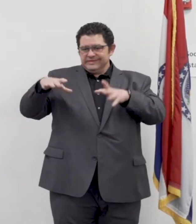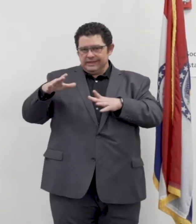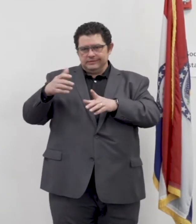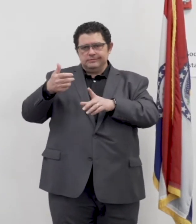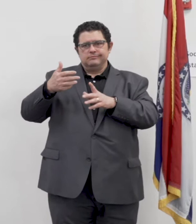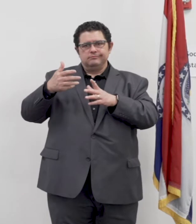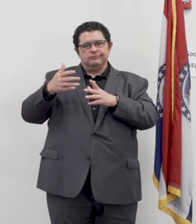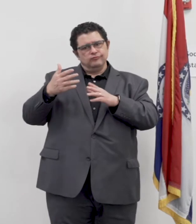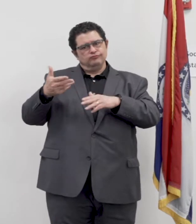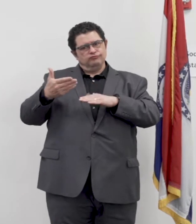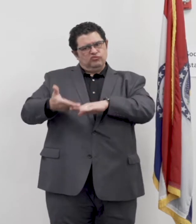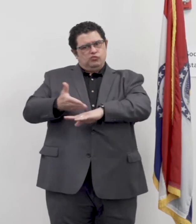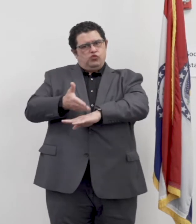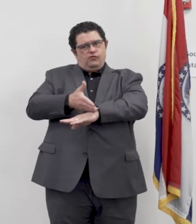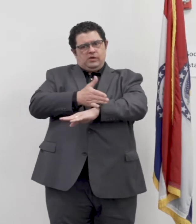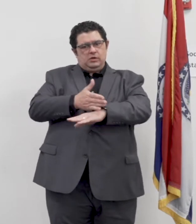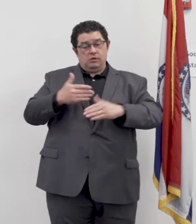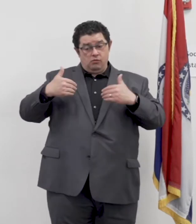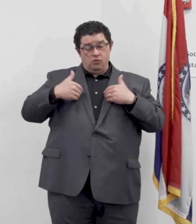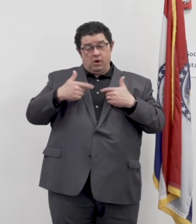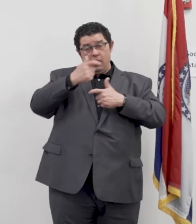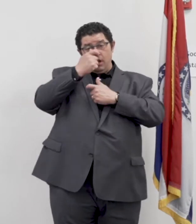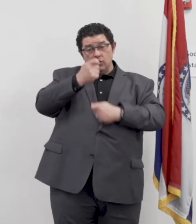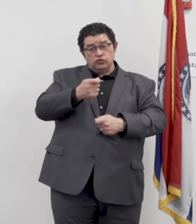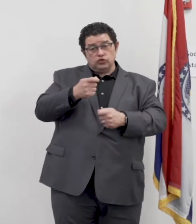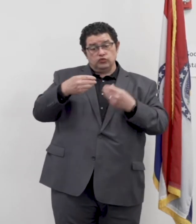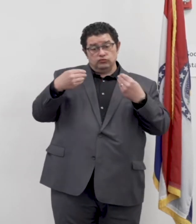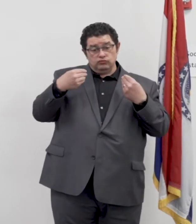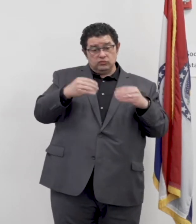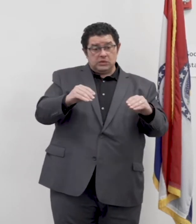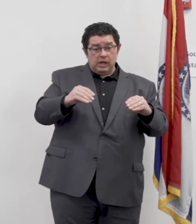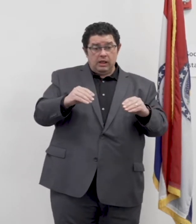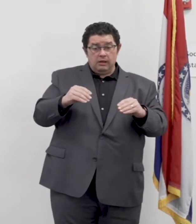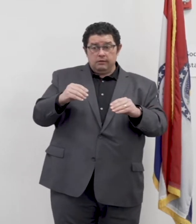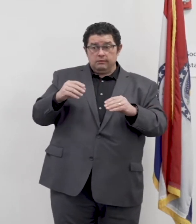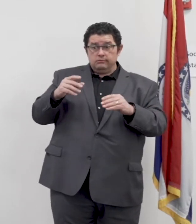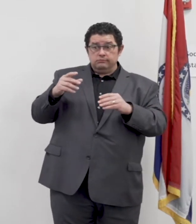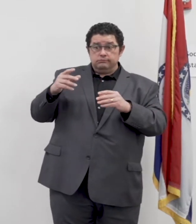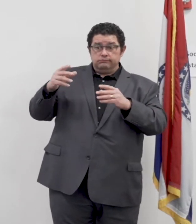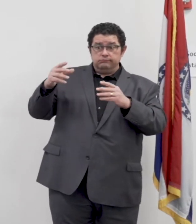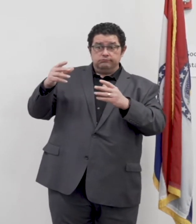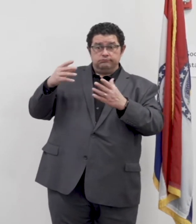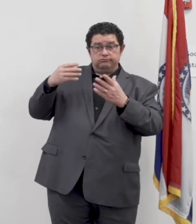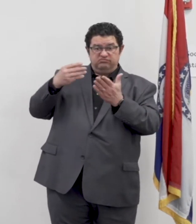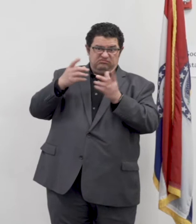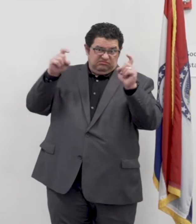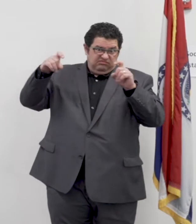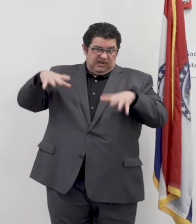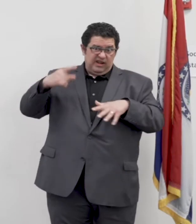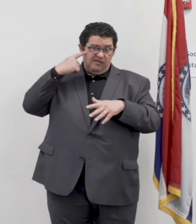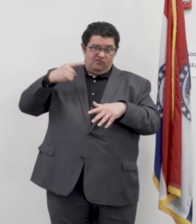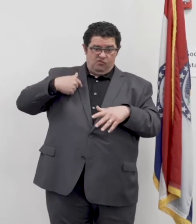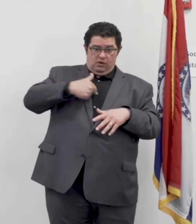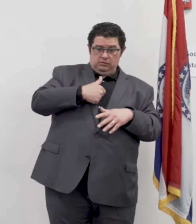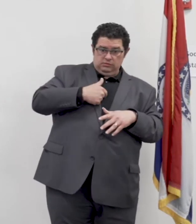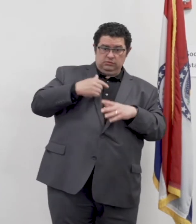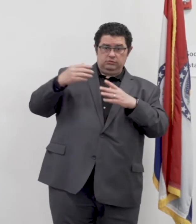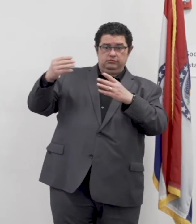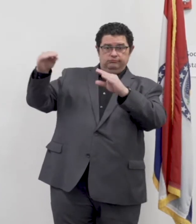an enormous interest in selling testing supplies to St. Louis County, and we're going to continue that process. This